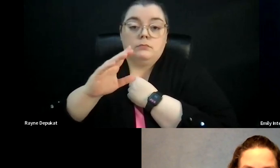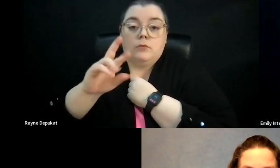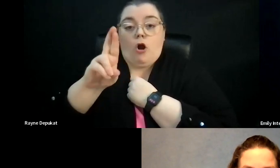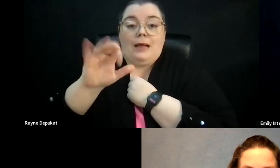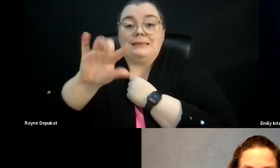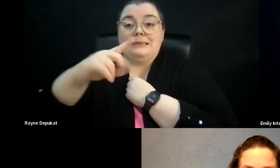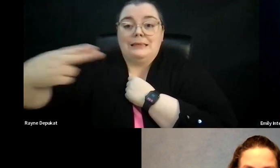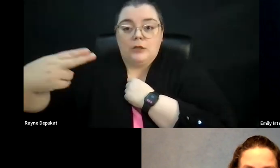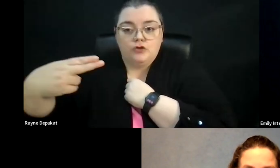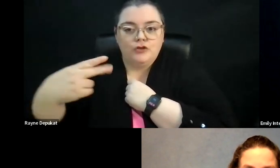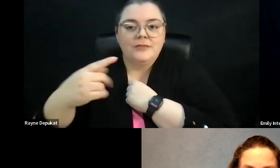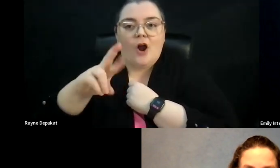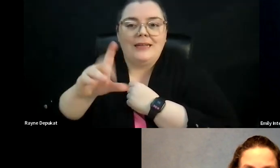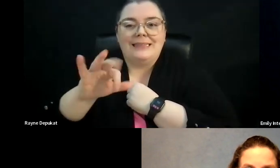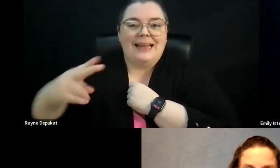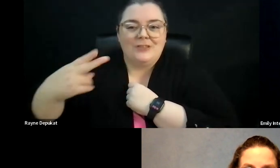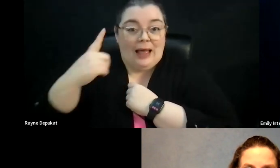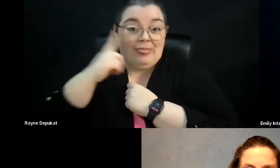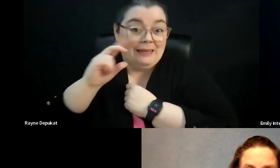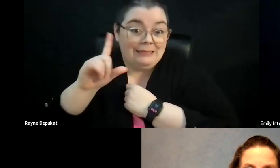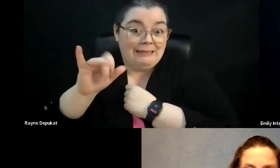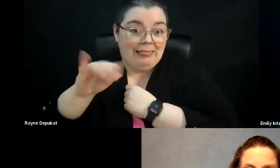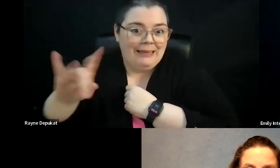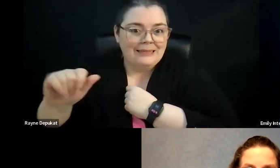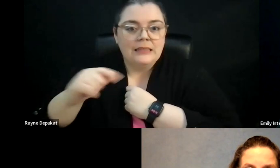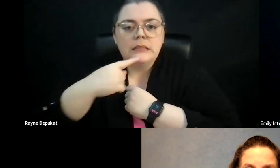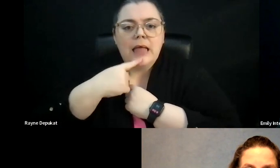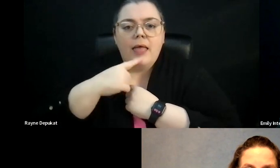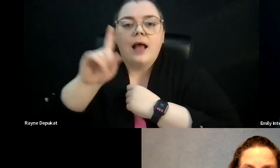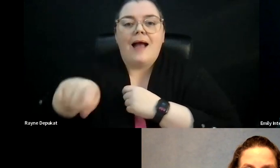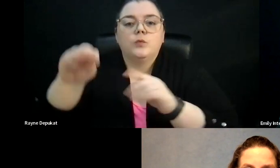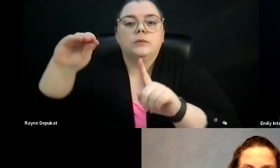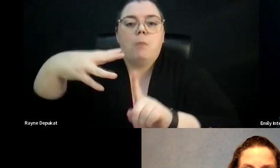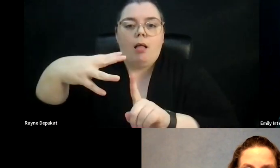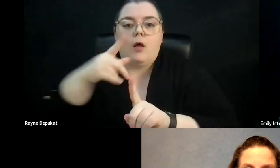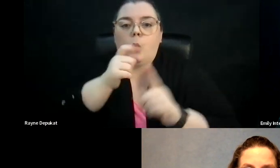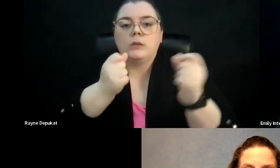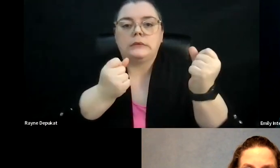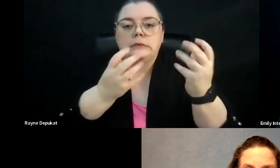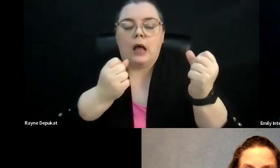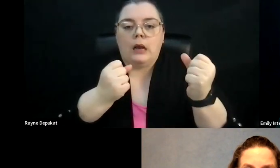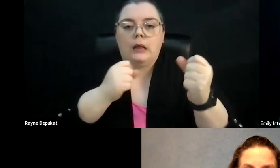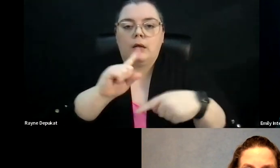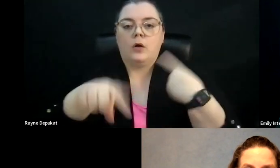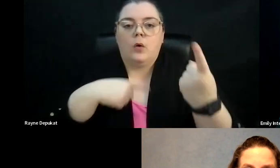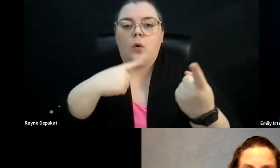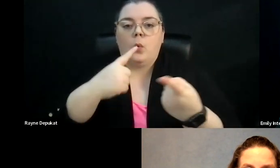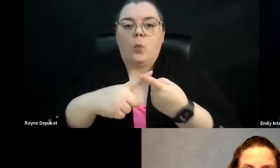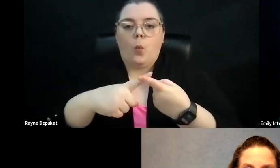So Lindsay, or RICDHH, that Zoom user, I think it's Lindsay, says they have to spotlight who's signing